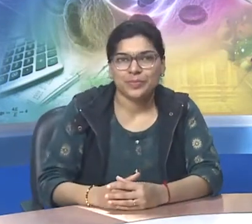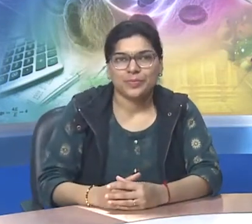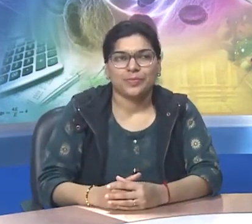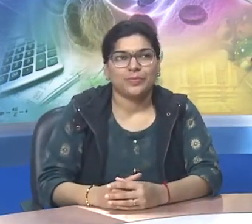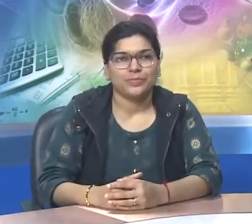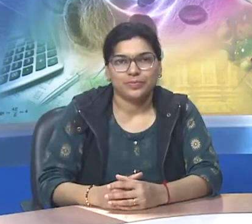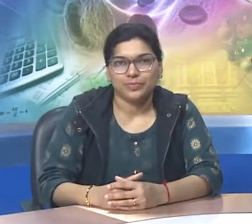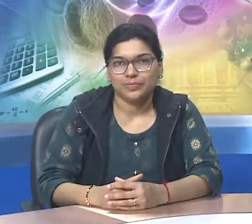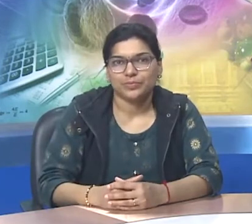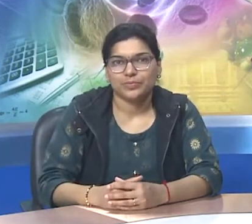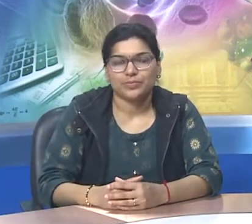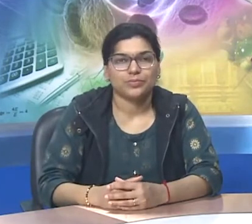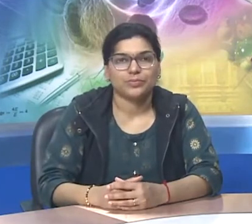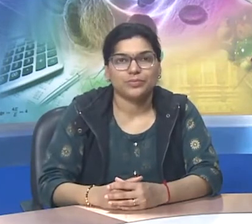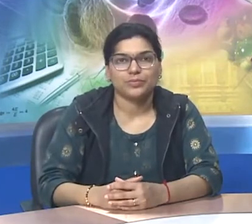used.